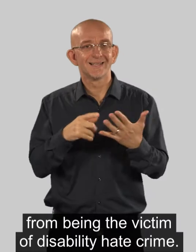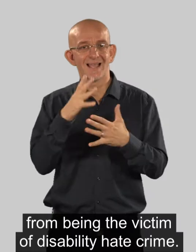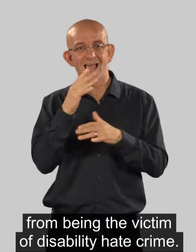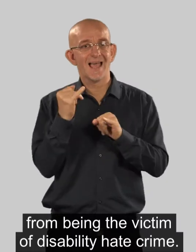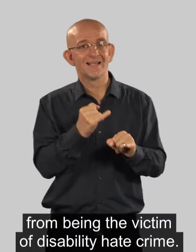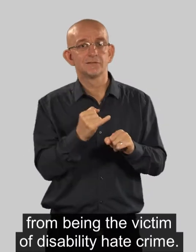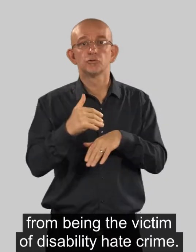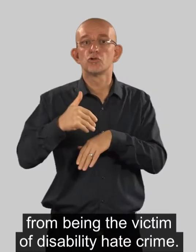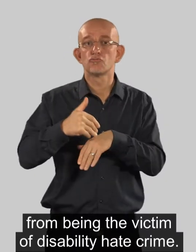crime.